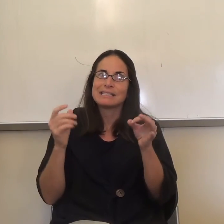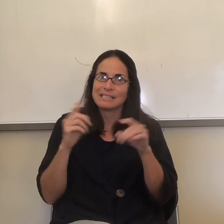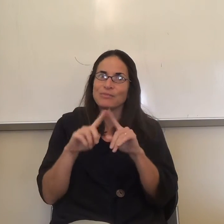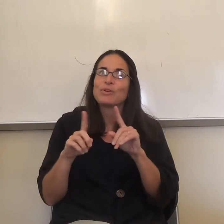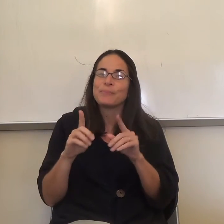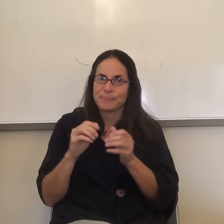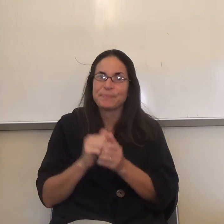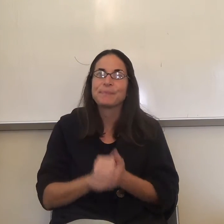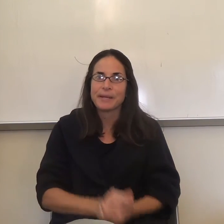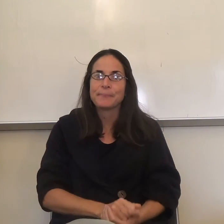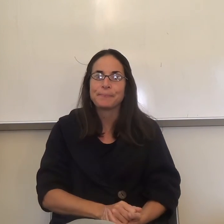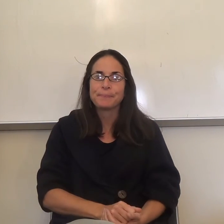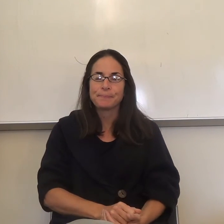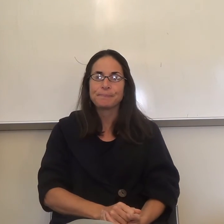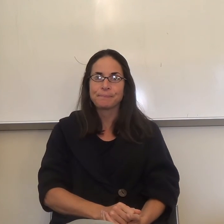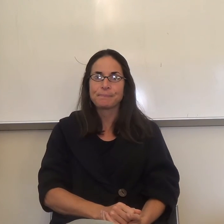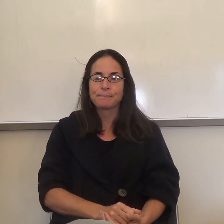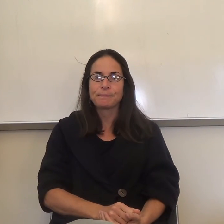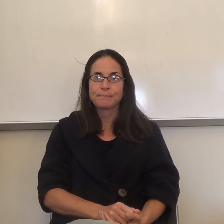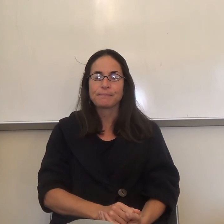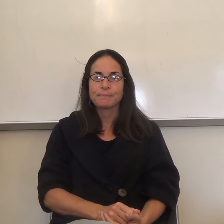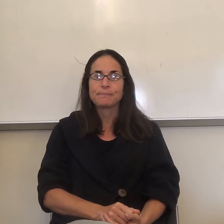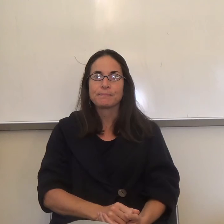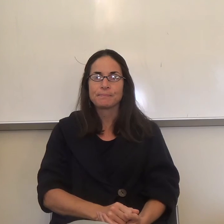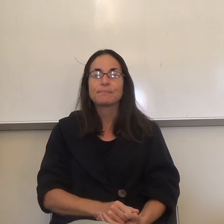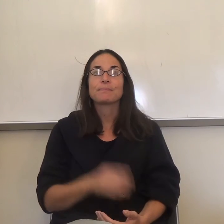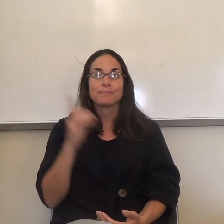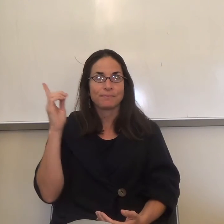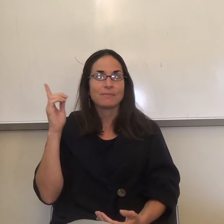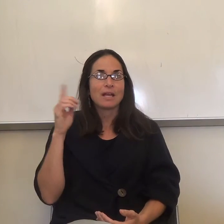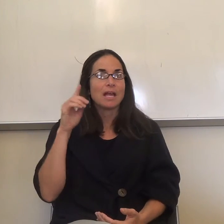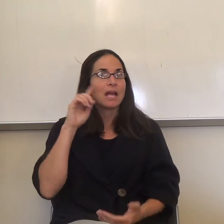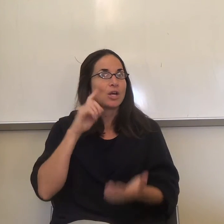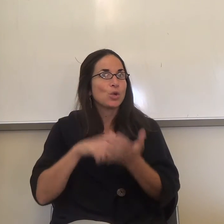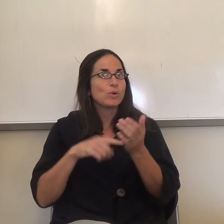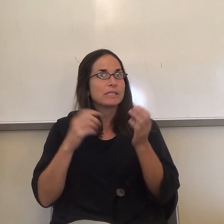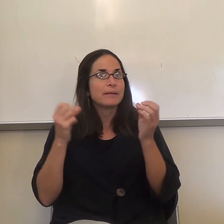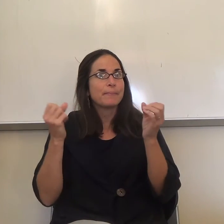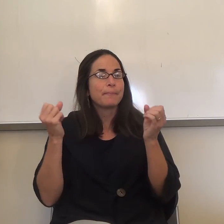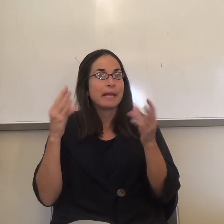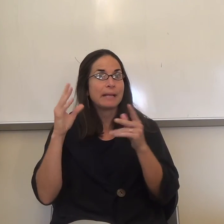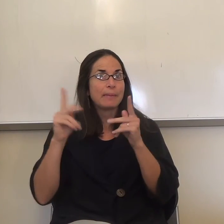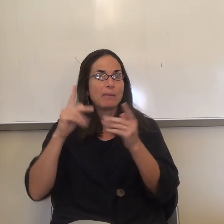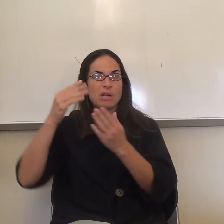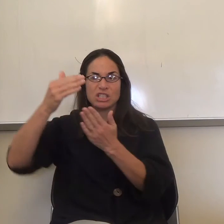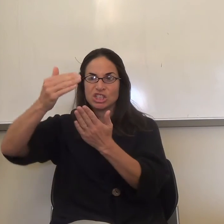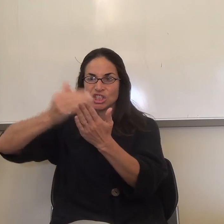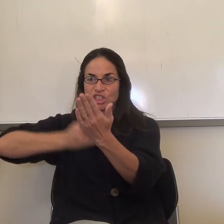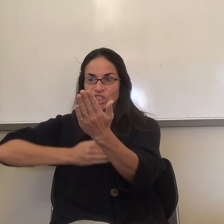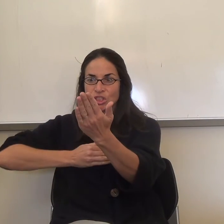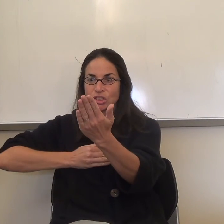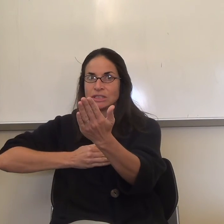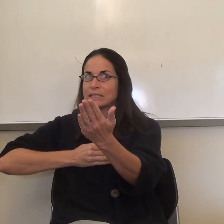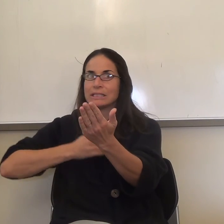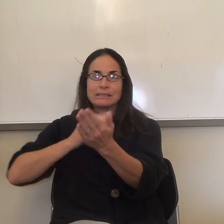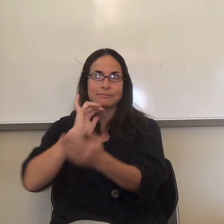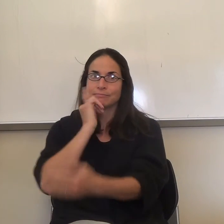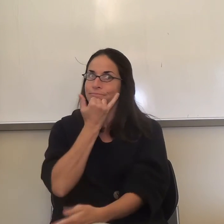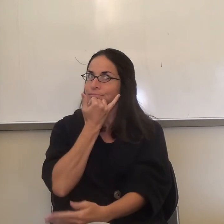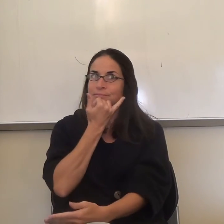because that's the kind of problems I'm seeing on a lot of people's papers. So we're really going to be, okay, good, thank you. We're really going to be looking at those lists